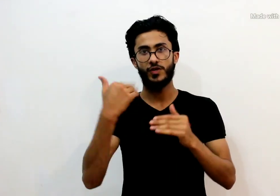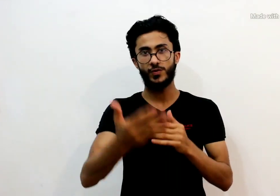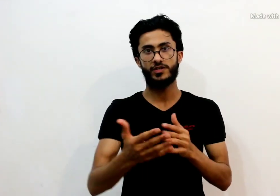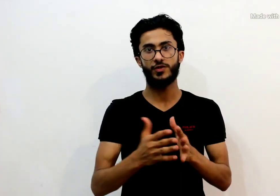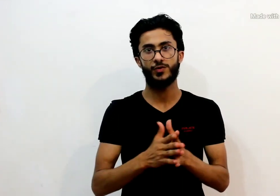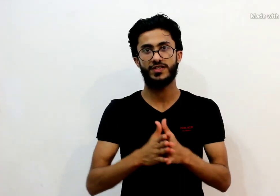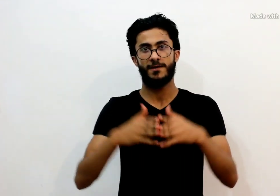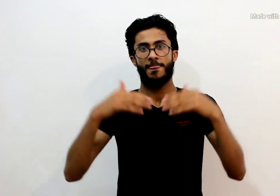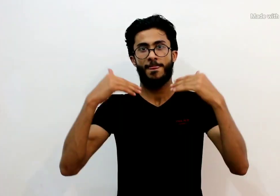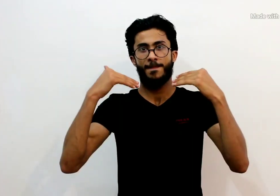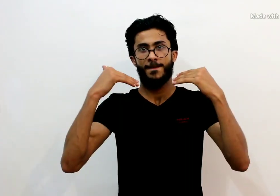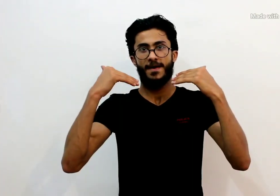would use